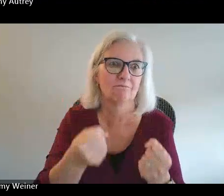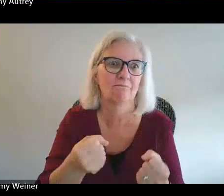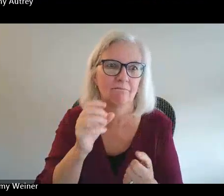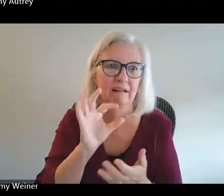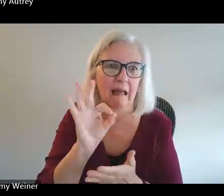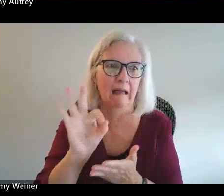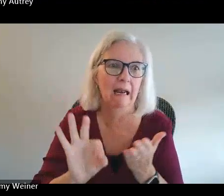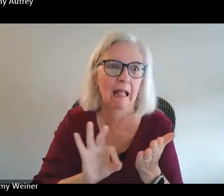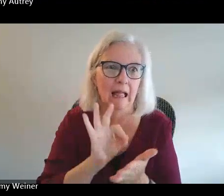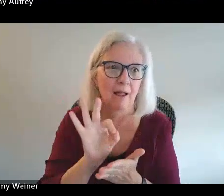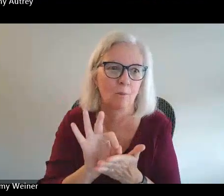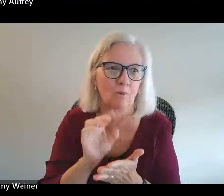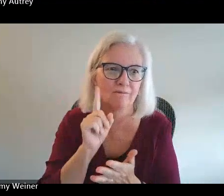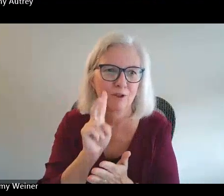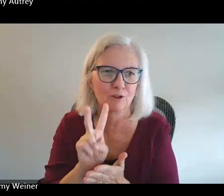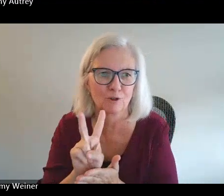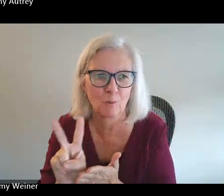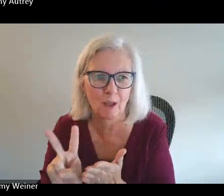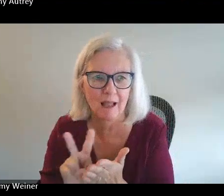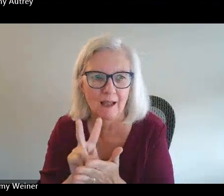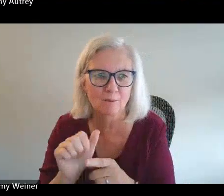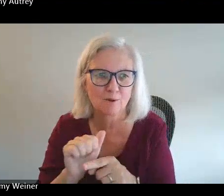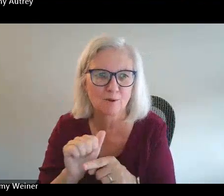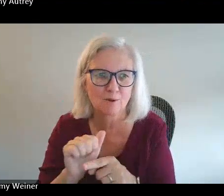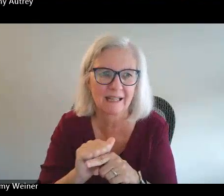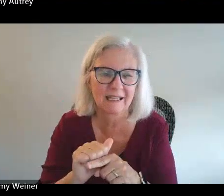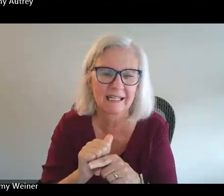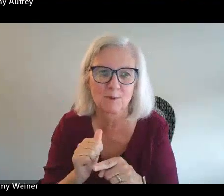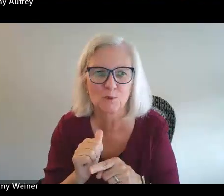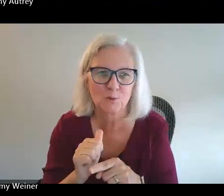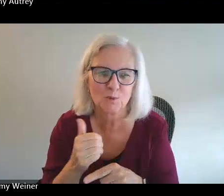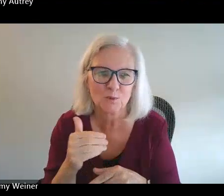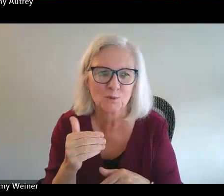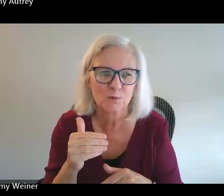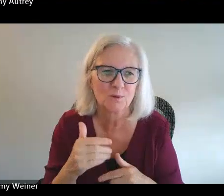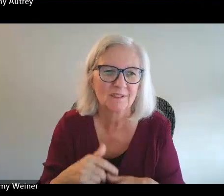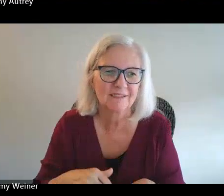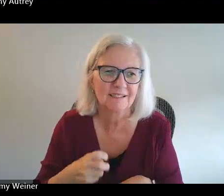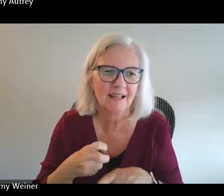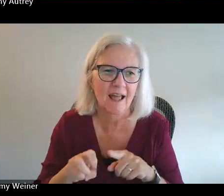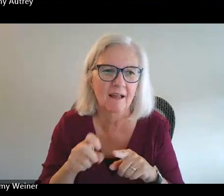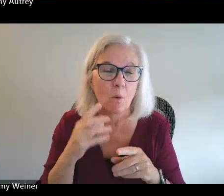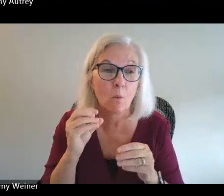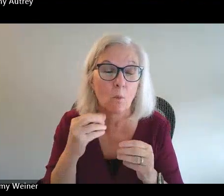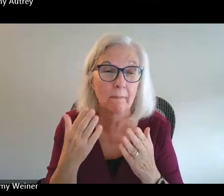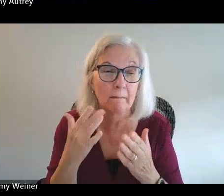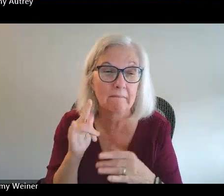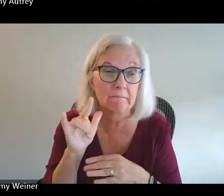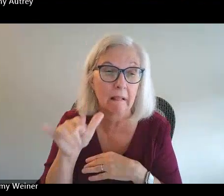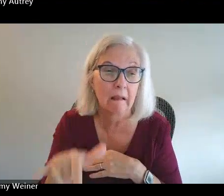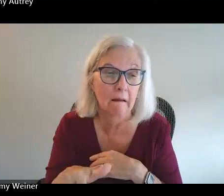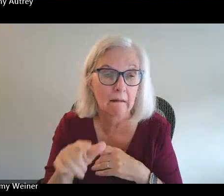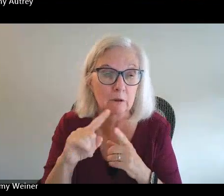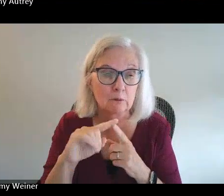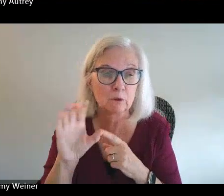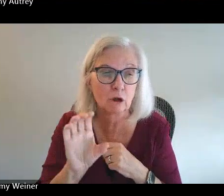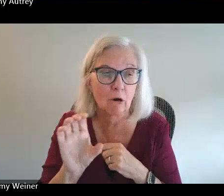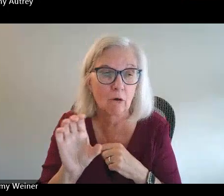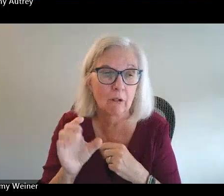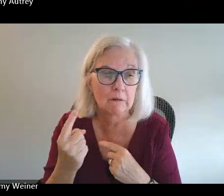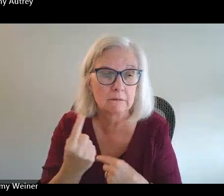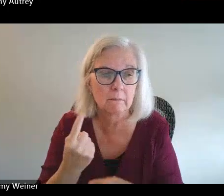Yeah, so the training, then my drive is going to be 9 hours, training 2 hours, drive back 9